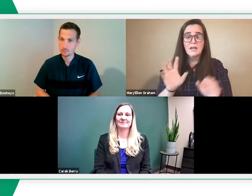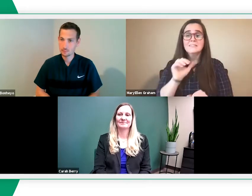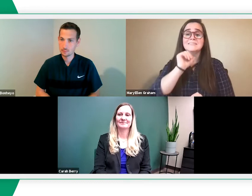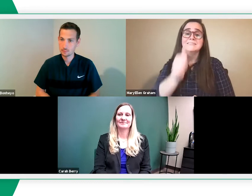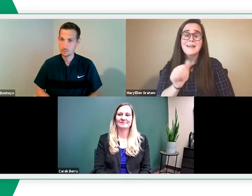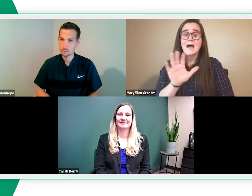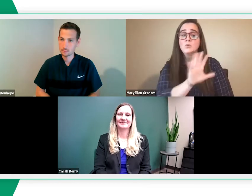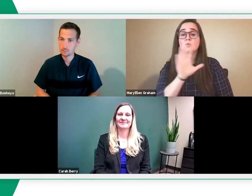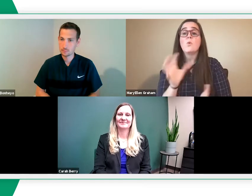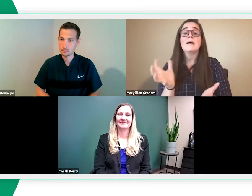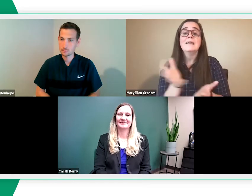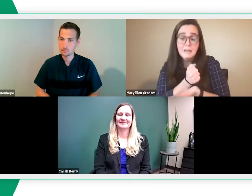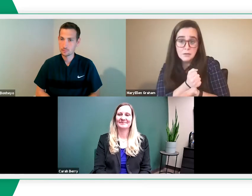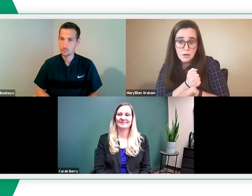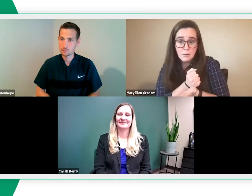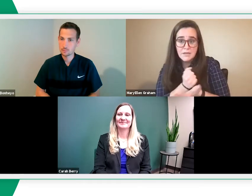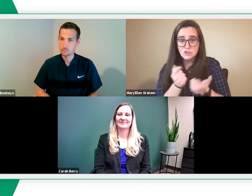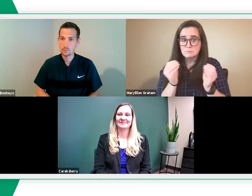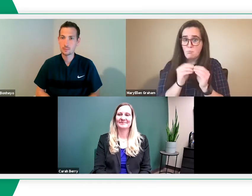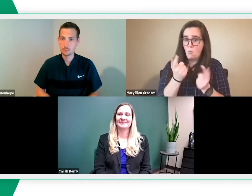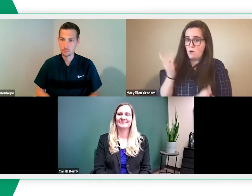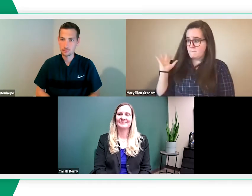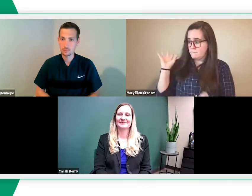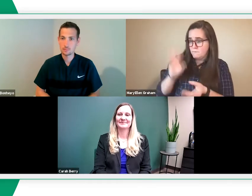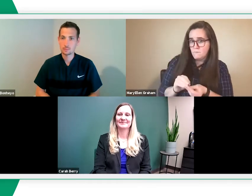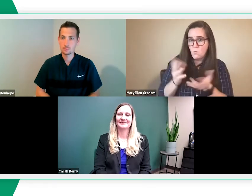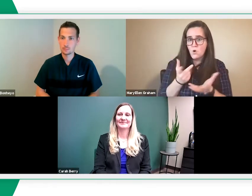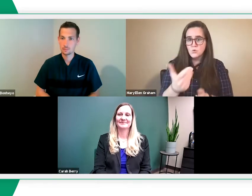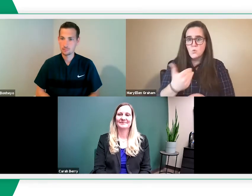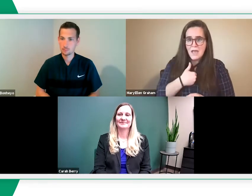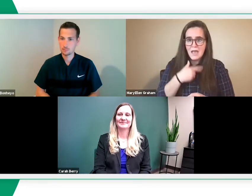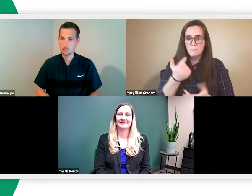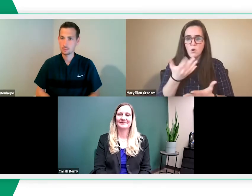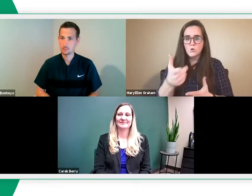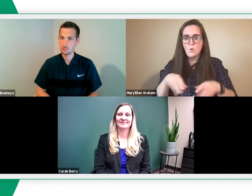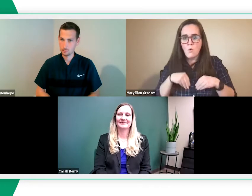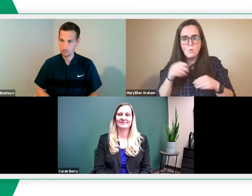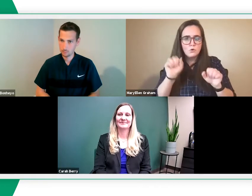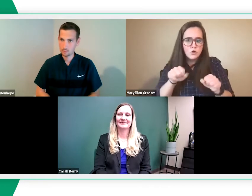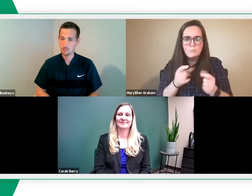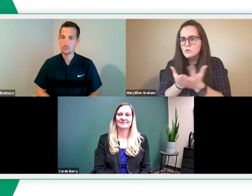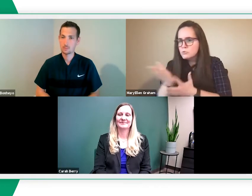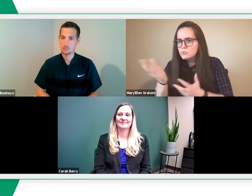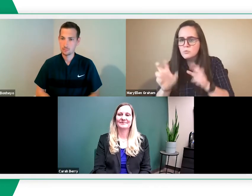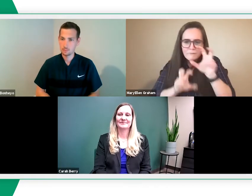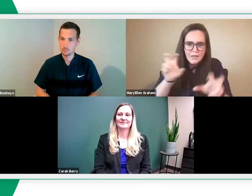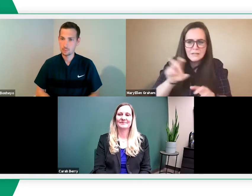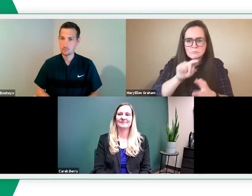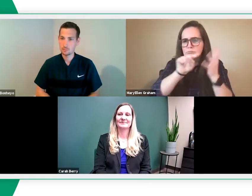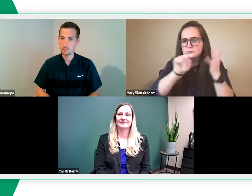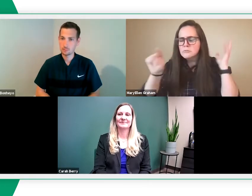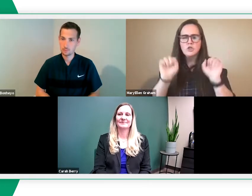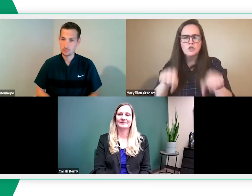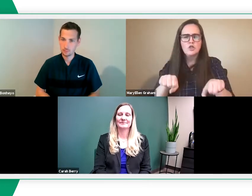So now I want to make sure that it is clear about these polls that what you've got, what you